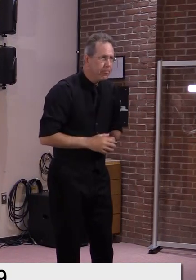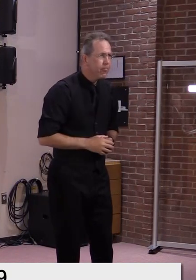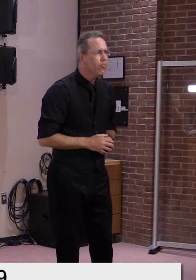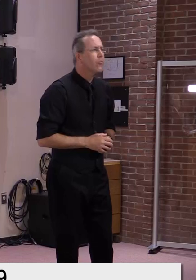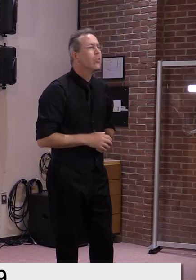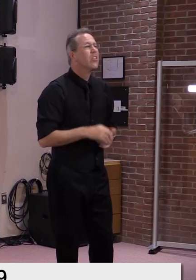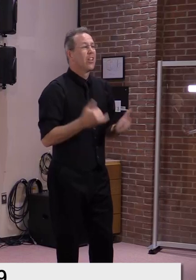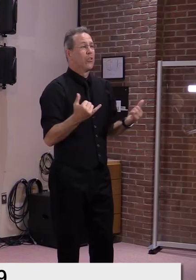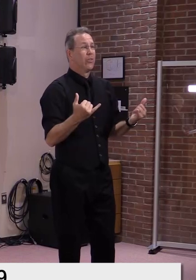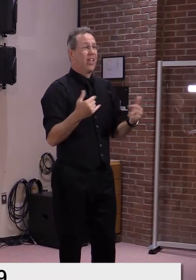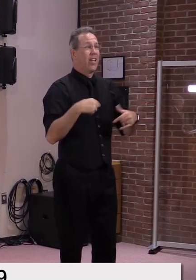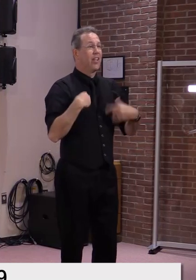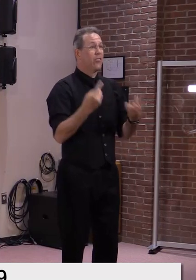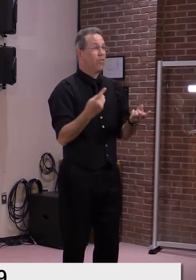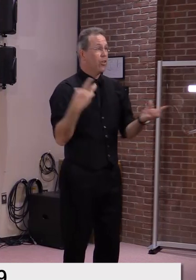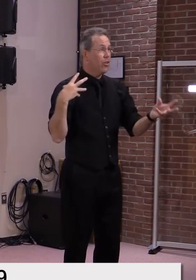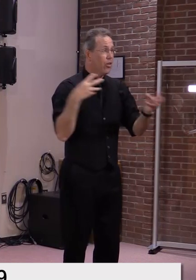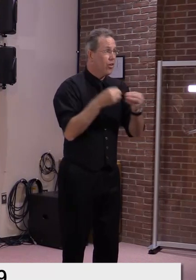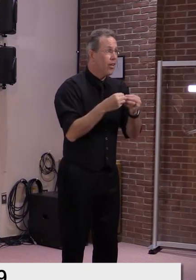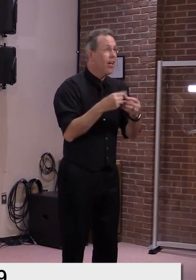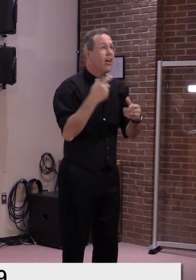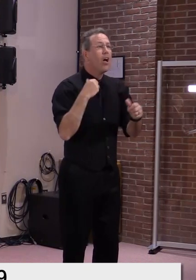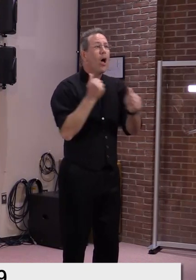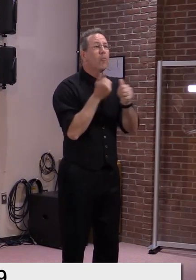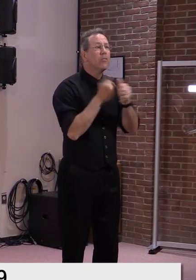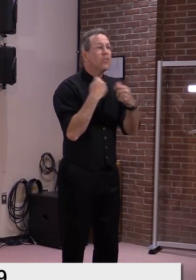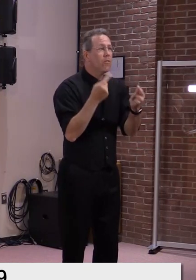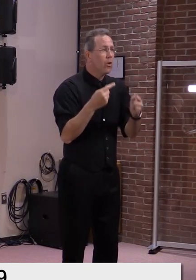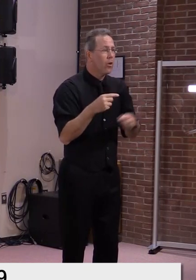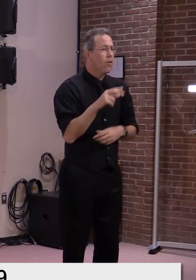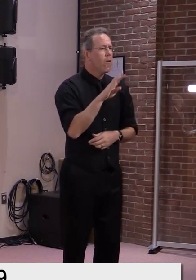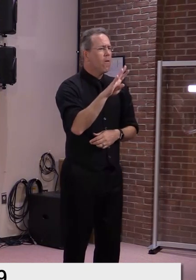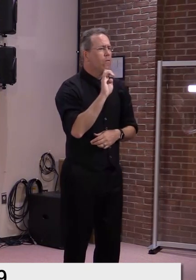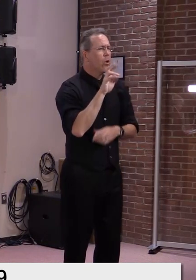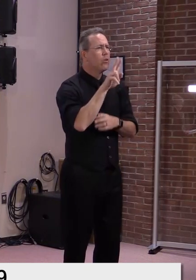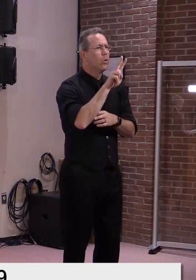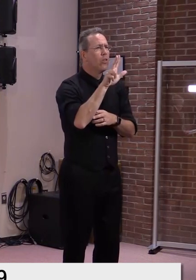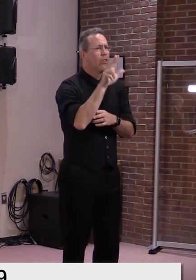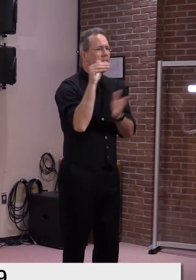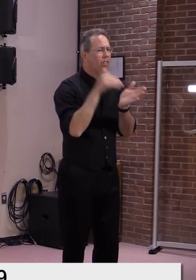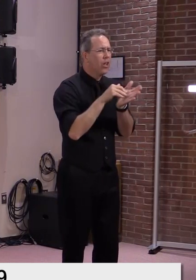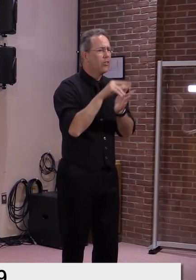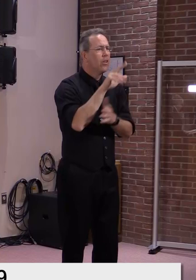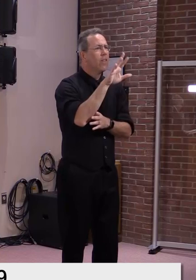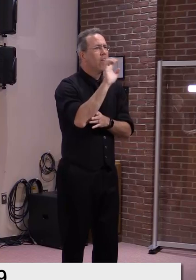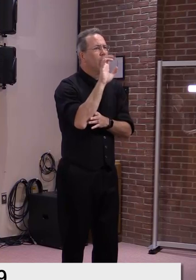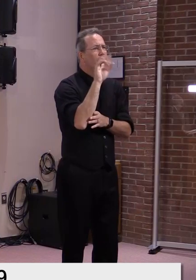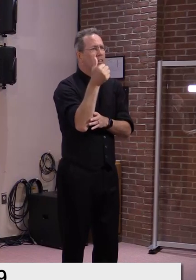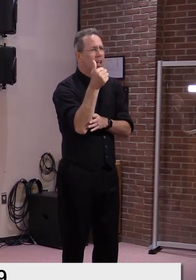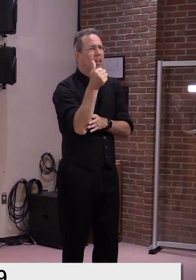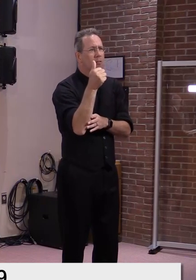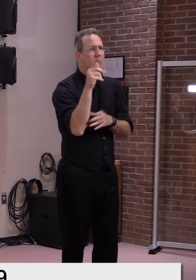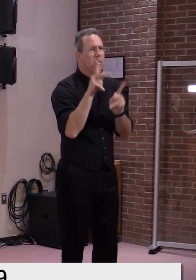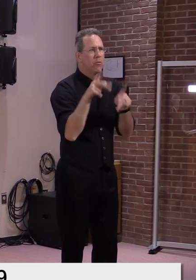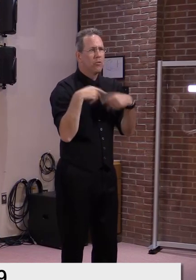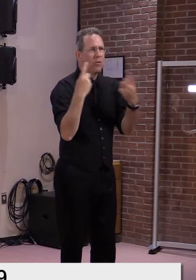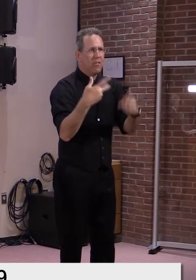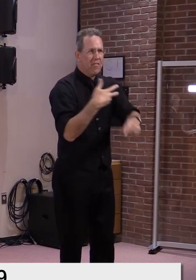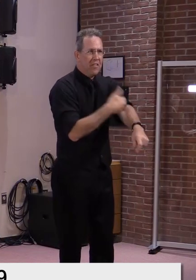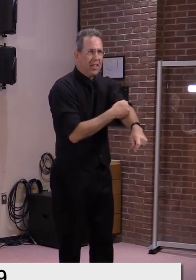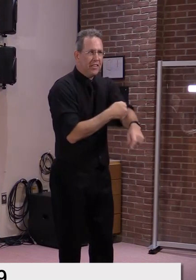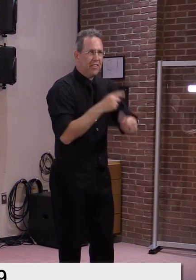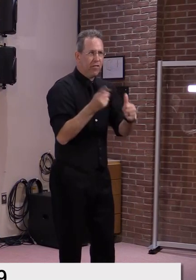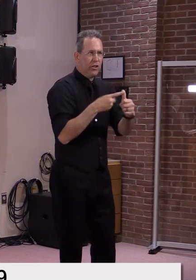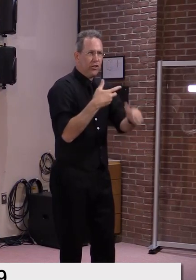423,510 people have been vaccinated with at least one dose against COVID-19. If you